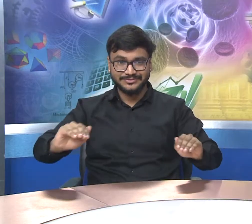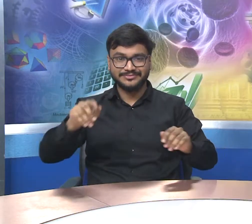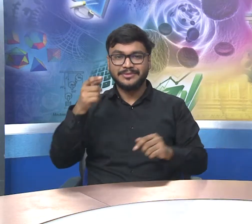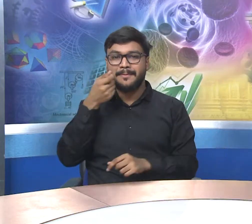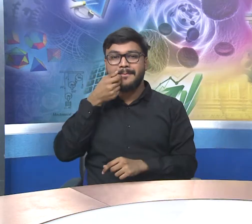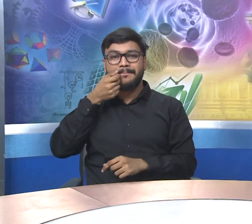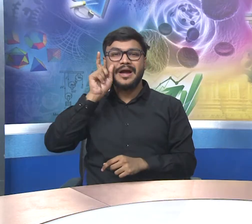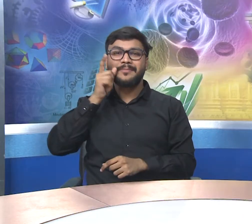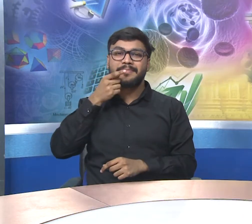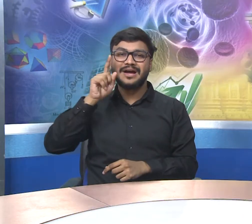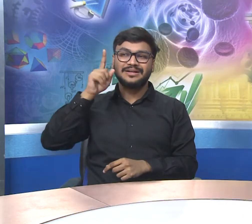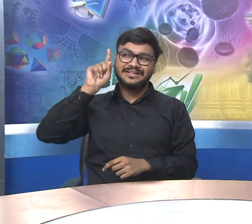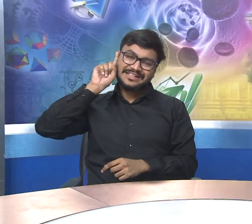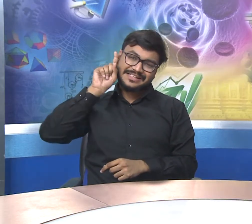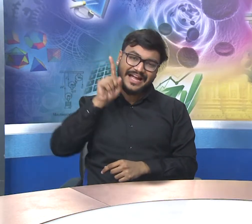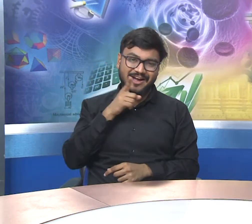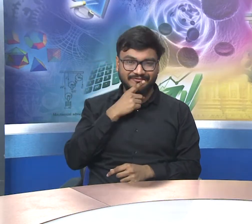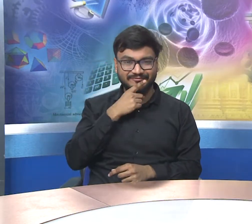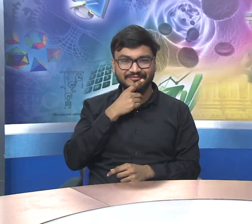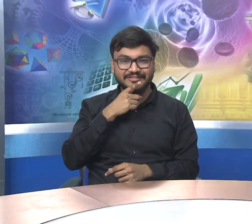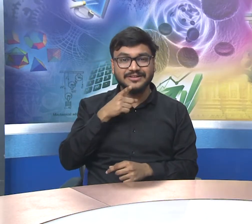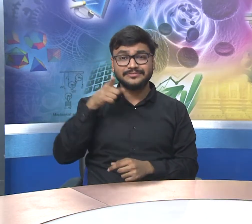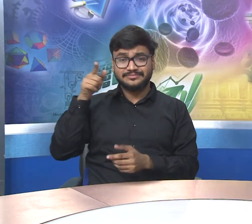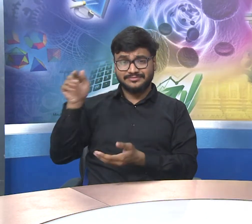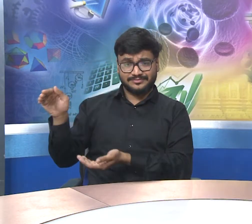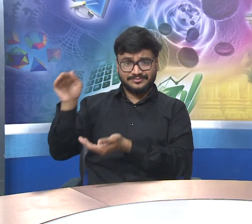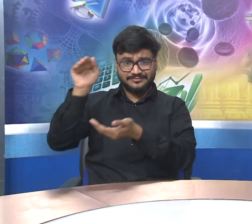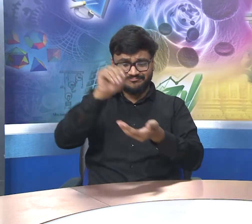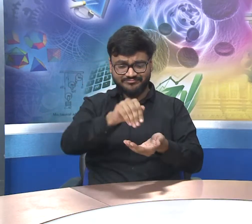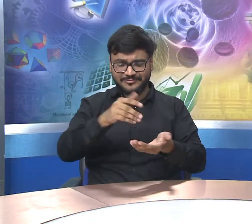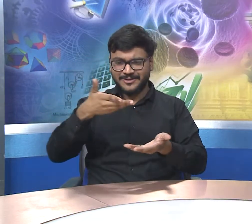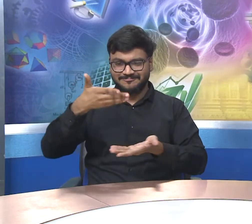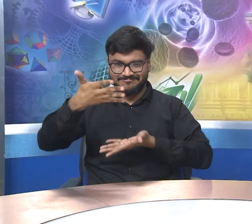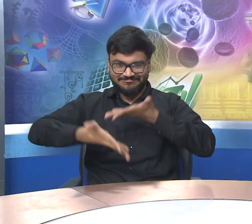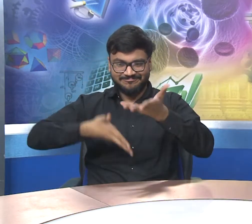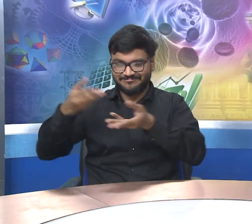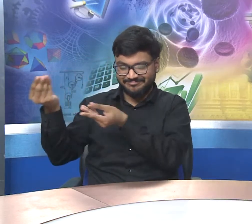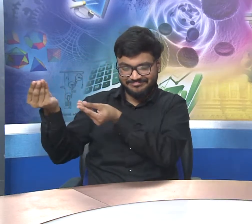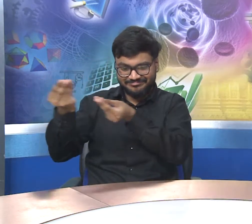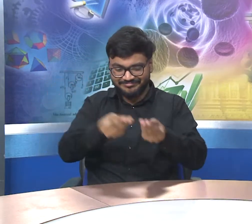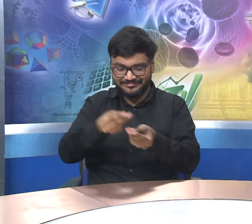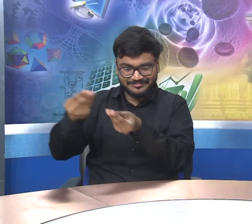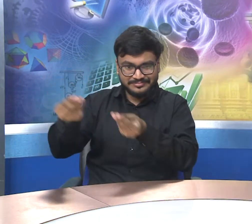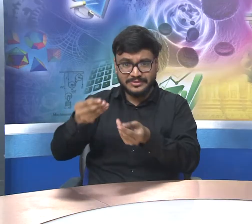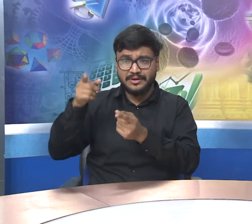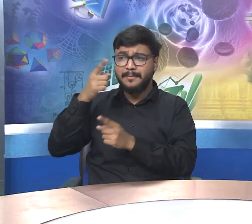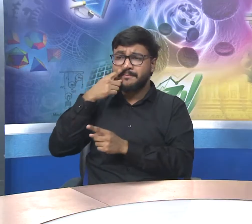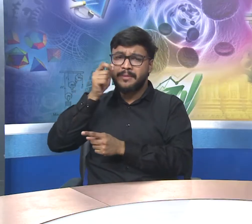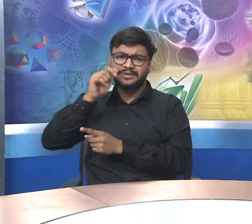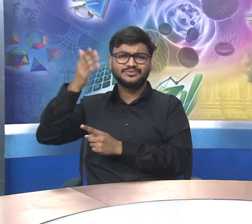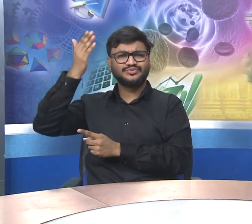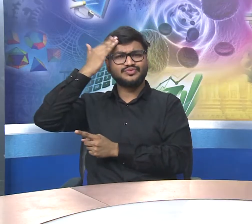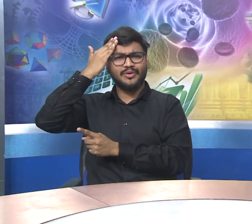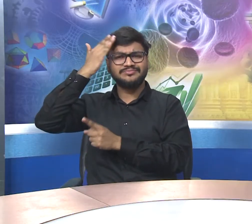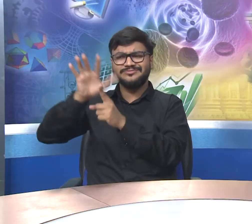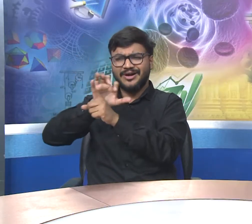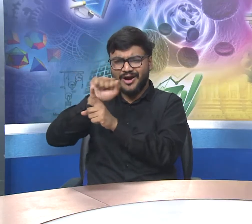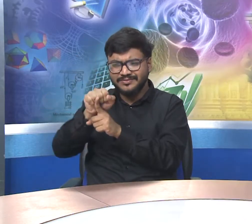The deaf children with deaf parents or other deaf relatives can learn sign language from